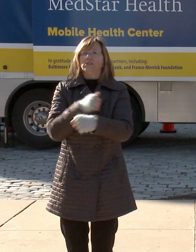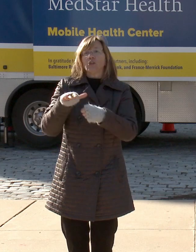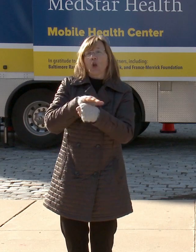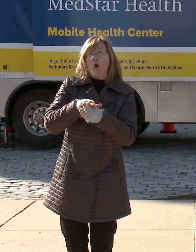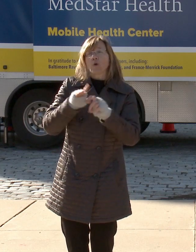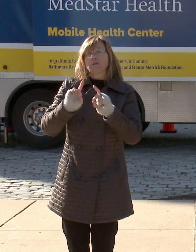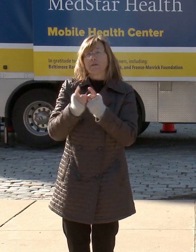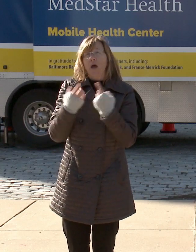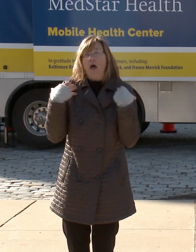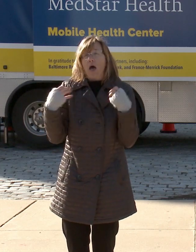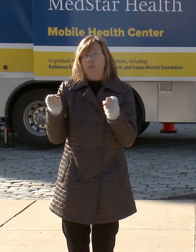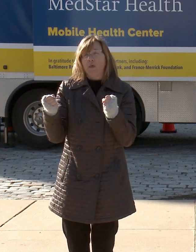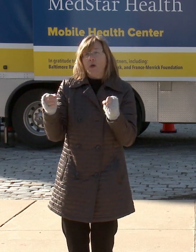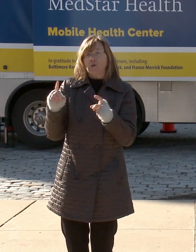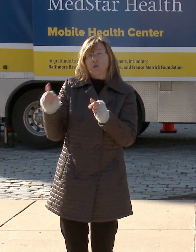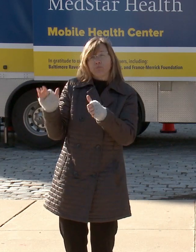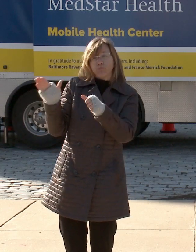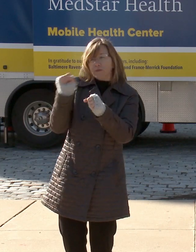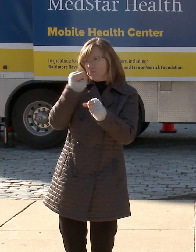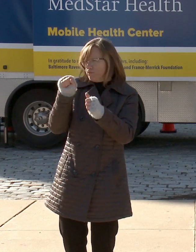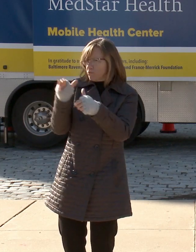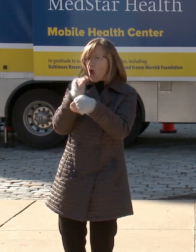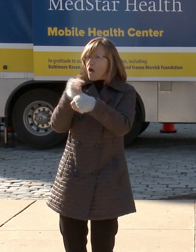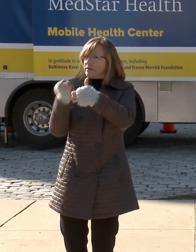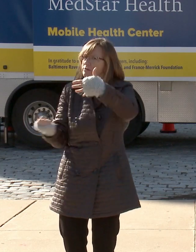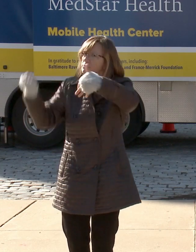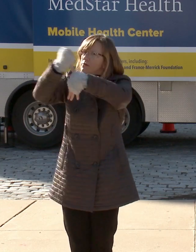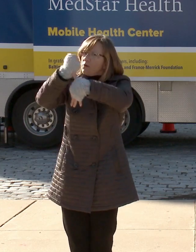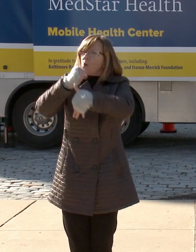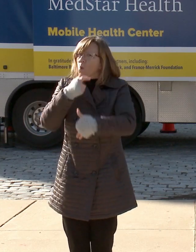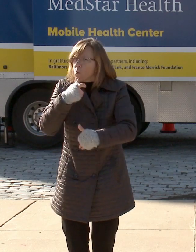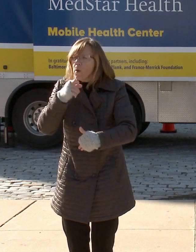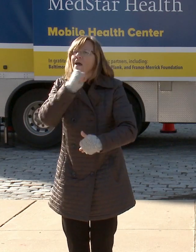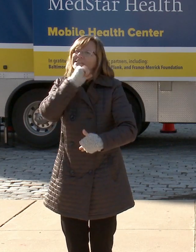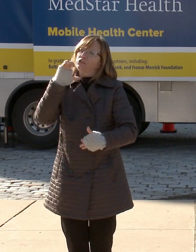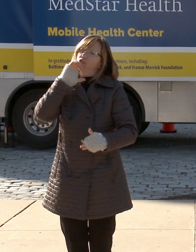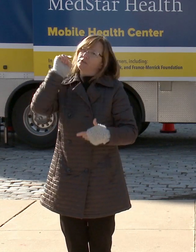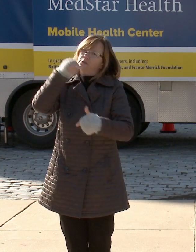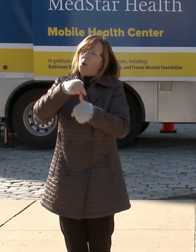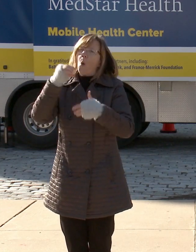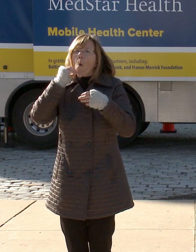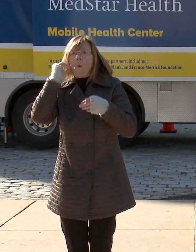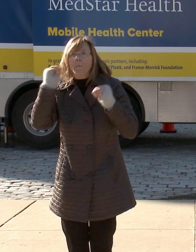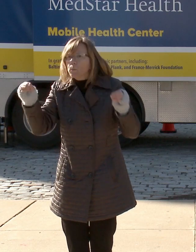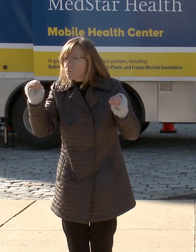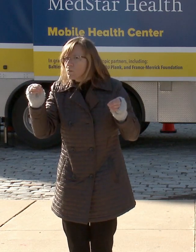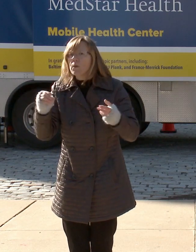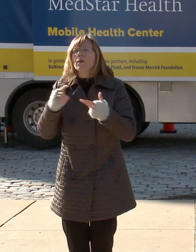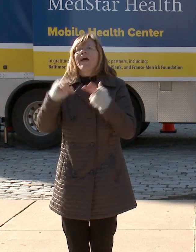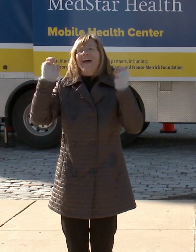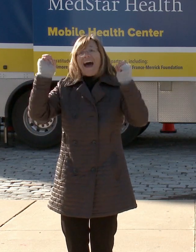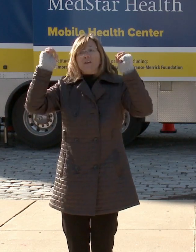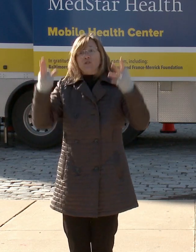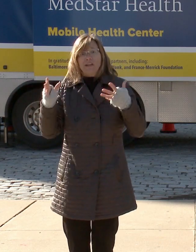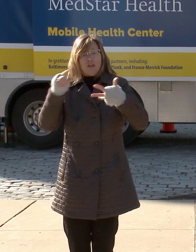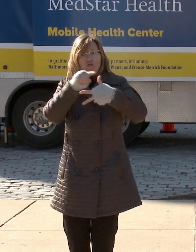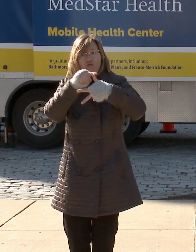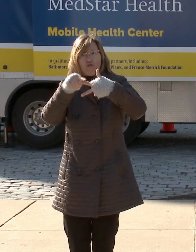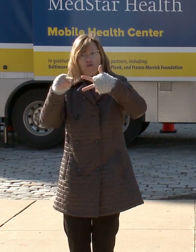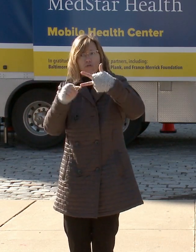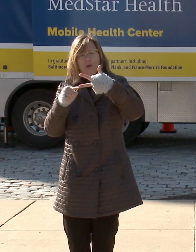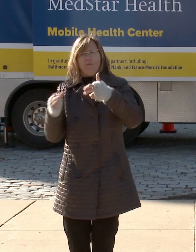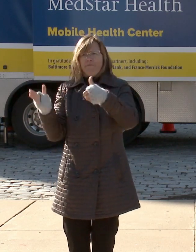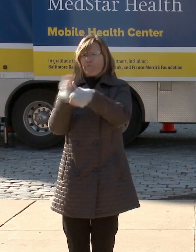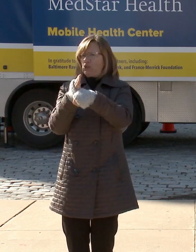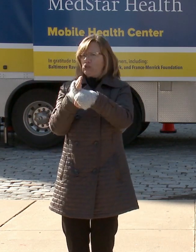older adults, homeless, as well as educators. And so that's generally where our focus has been. Just a reminder that this month, for the month